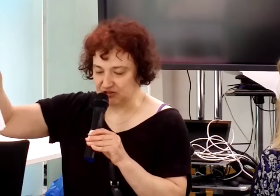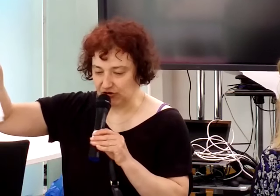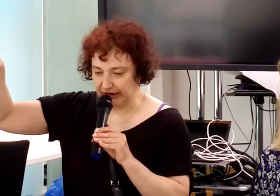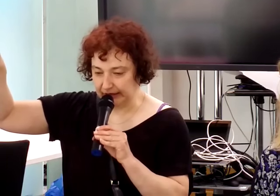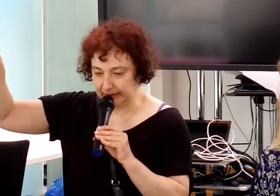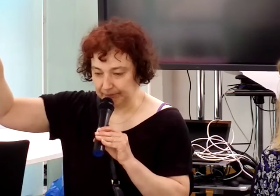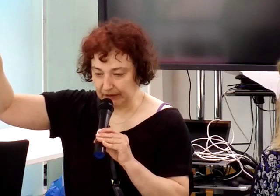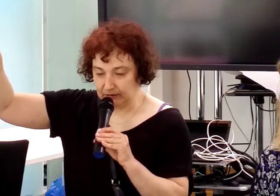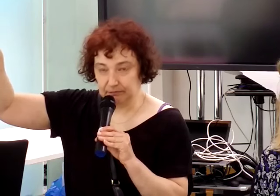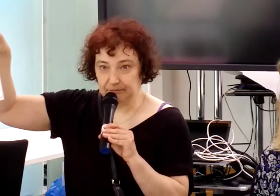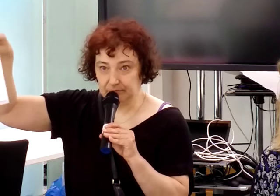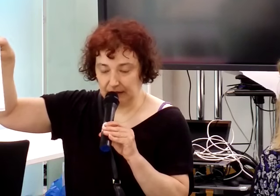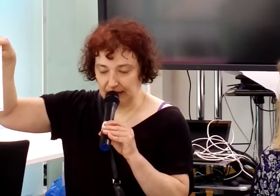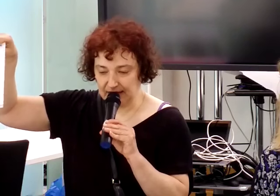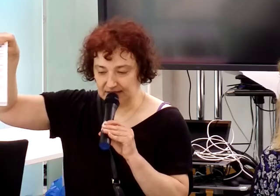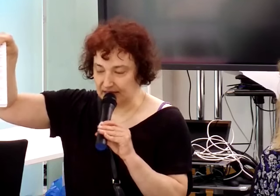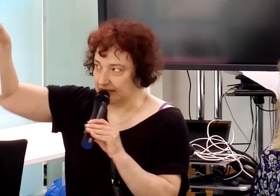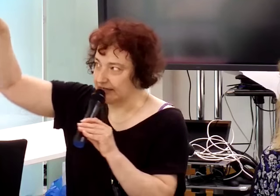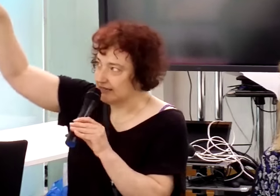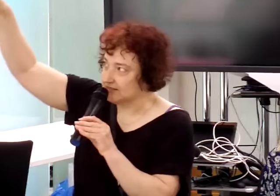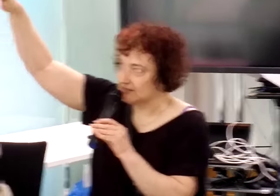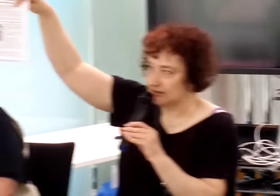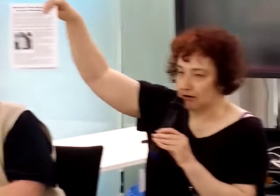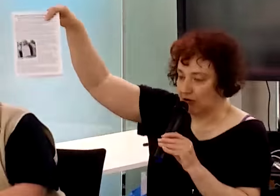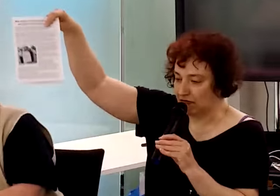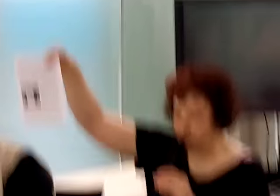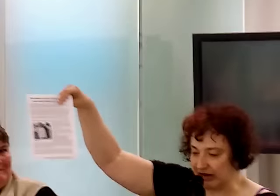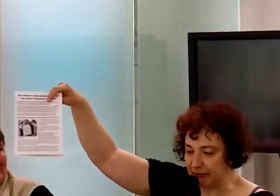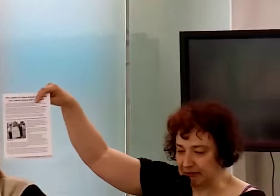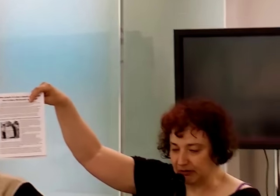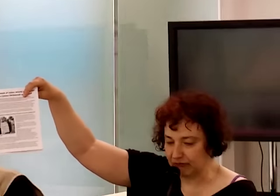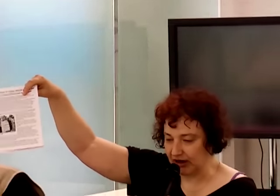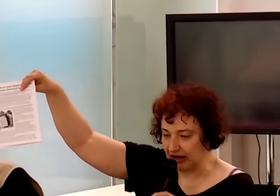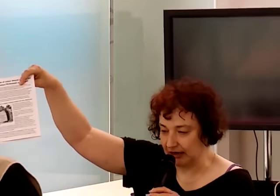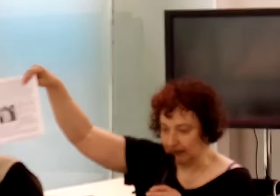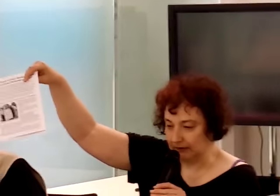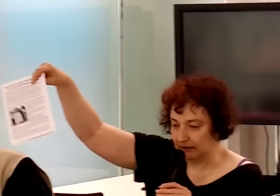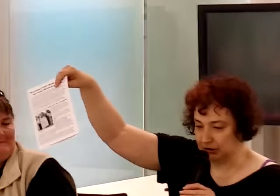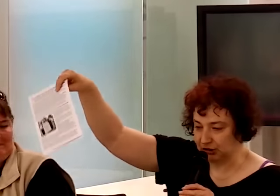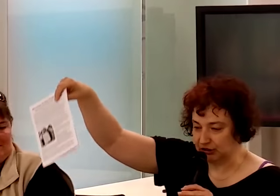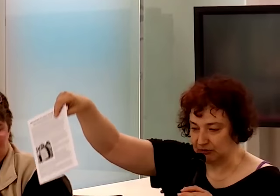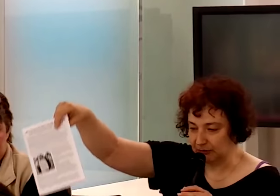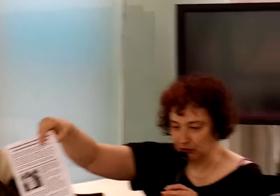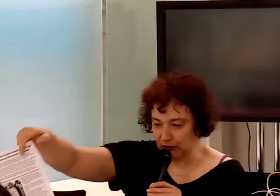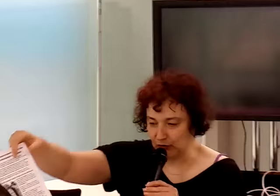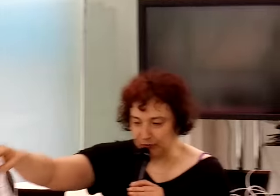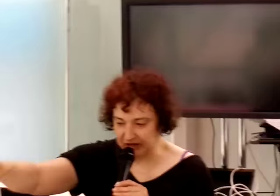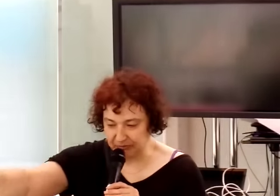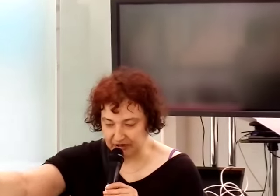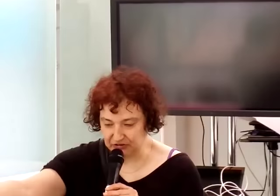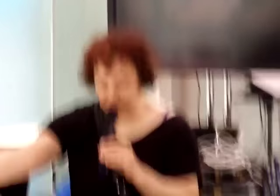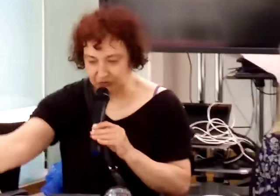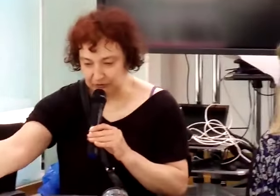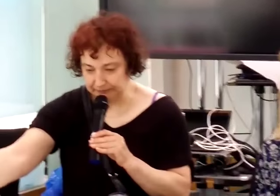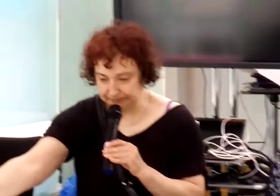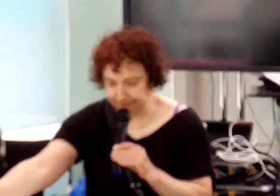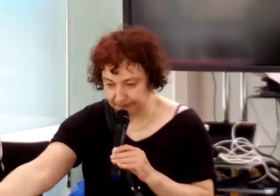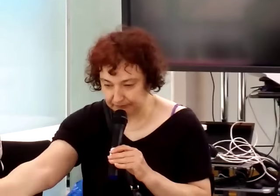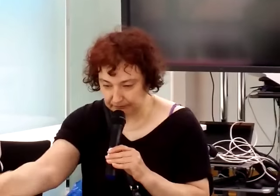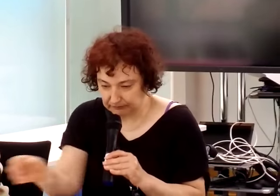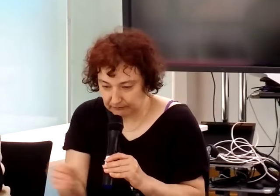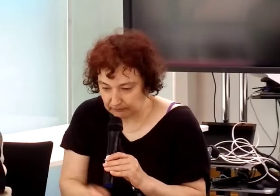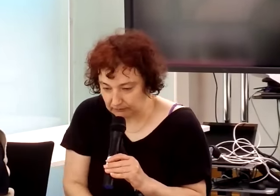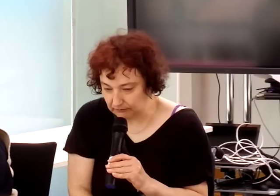the Global Women's Strike has done a list of why people of colour should support Corbyn and McDonnell.